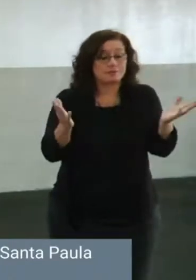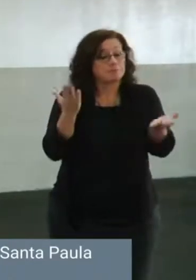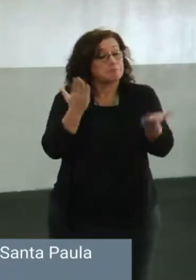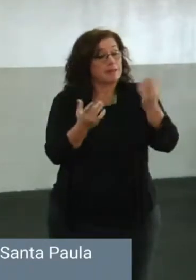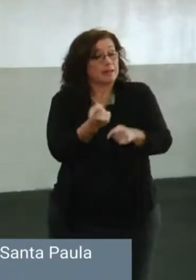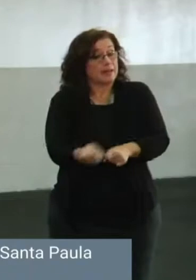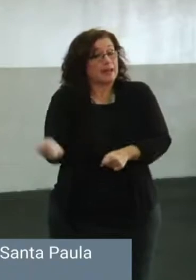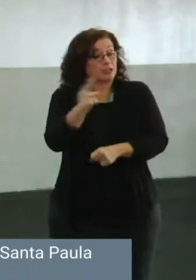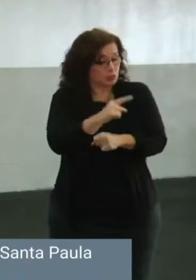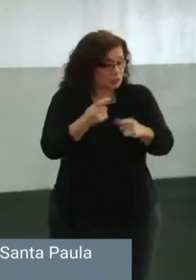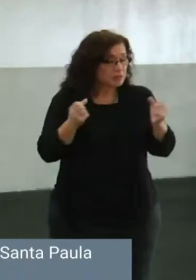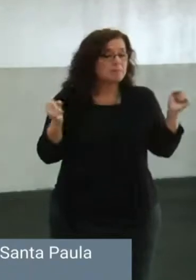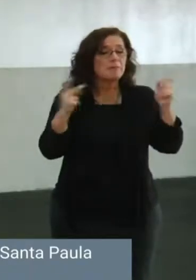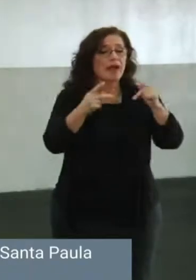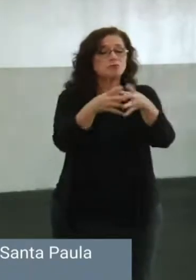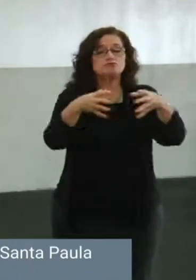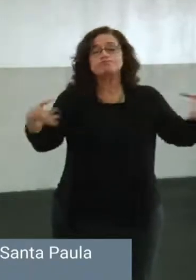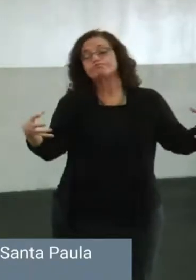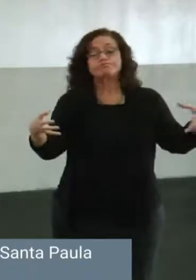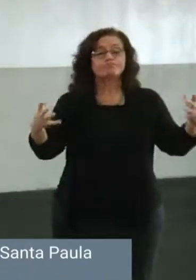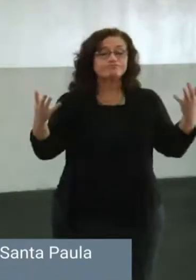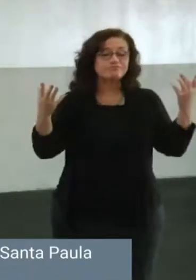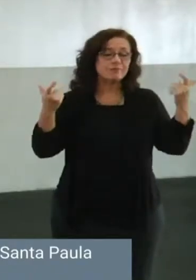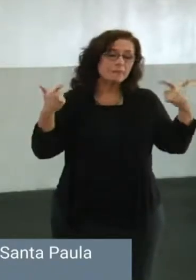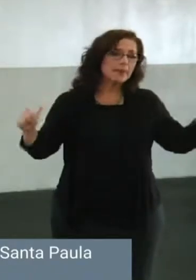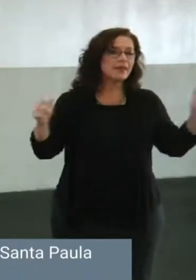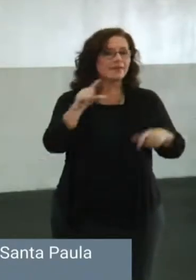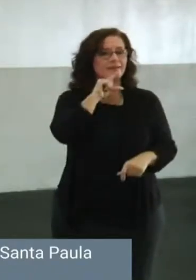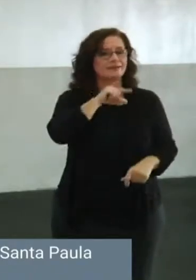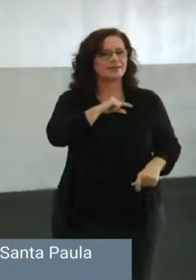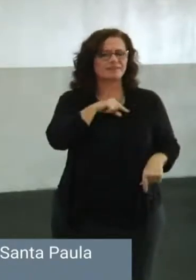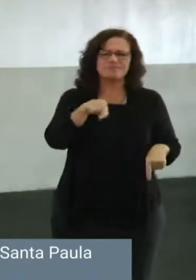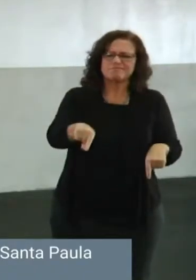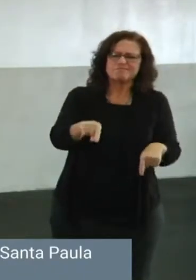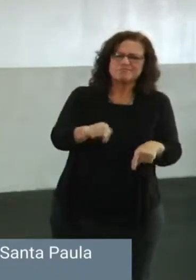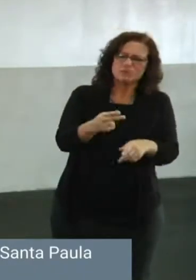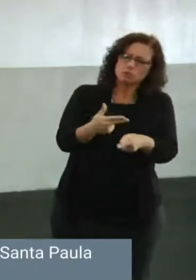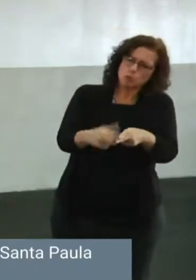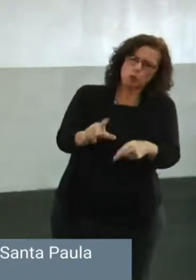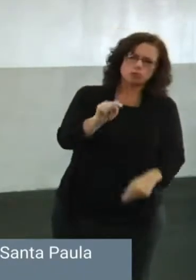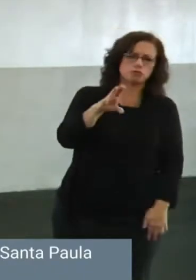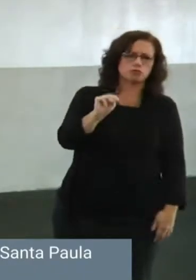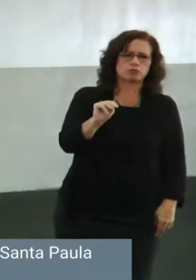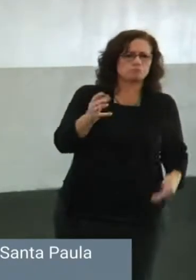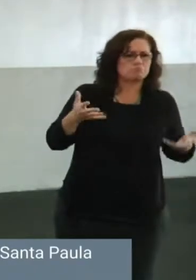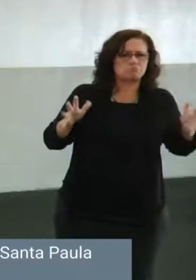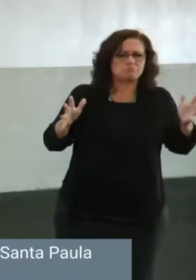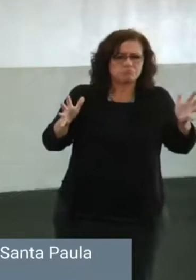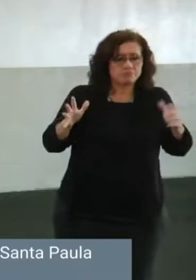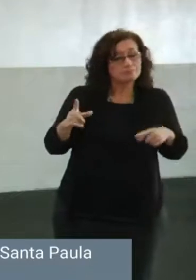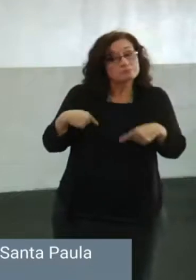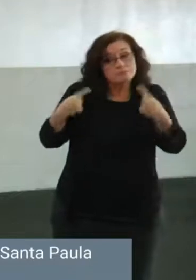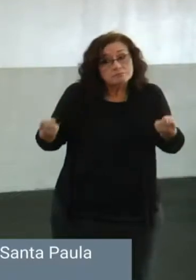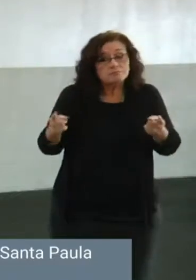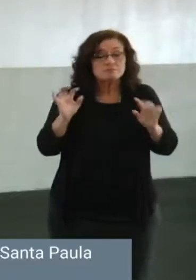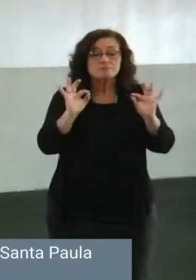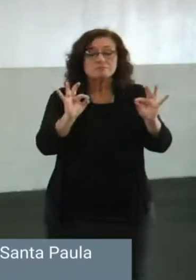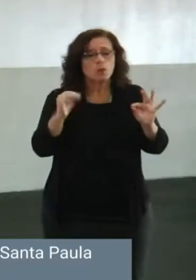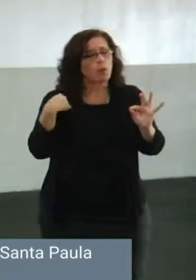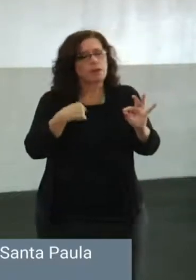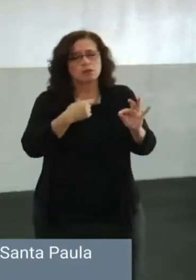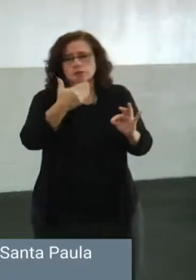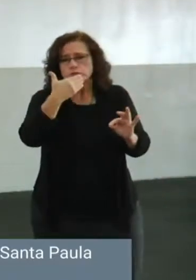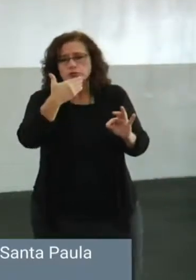having a normal Thanksgiving, or the year after. This is just a short-term thing, and we have to keep that in mind. We've done a really good job as a community